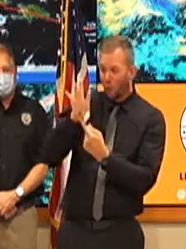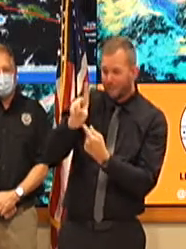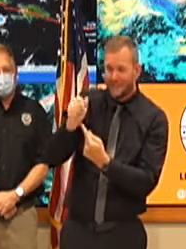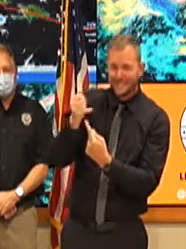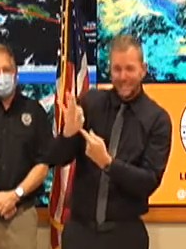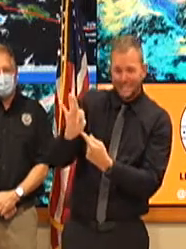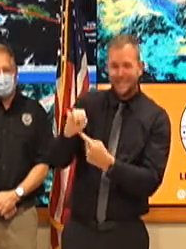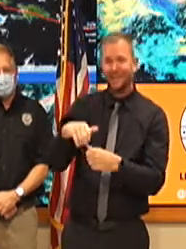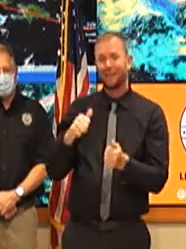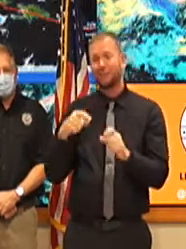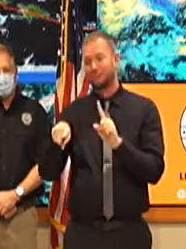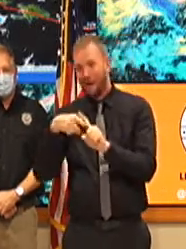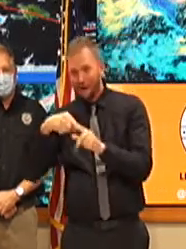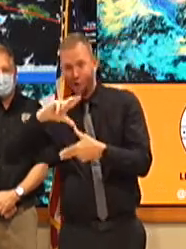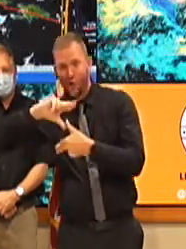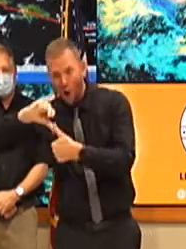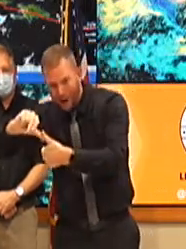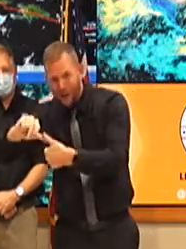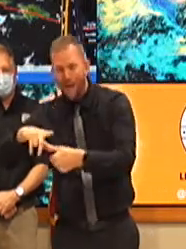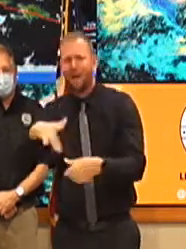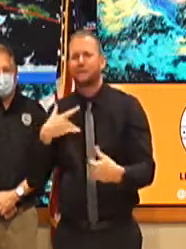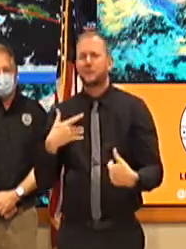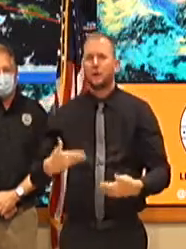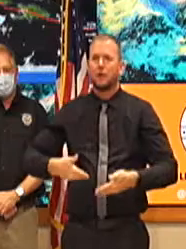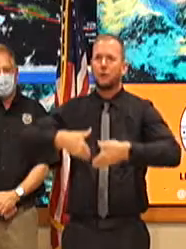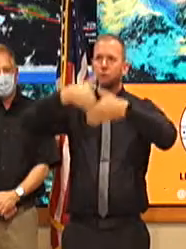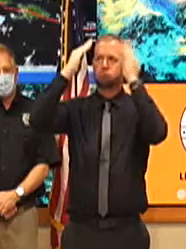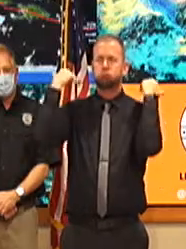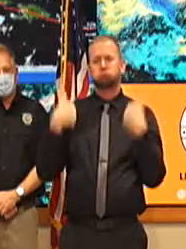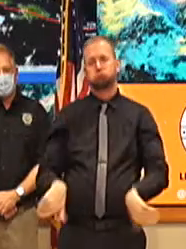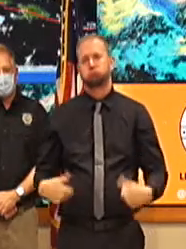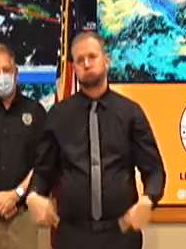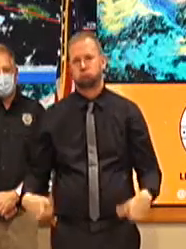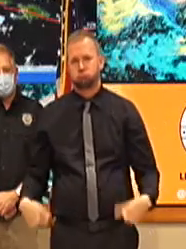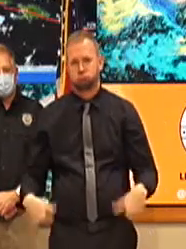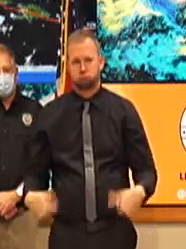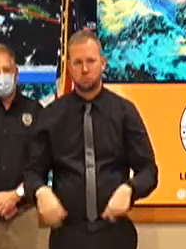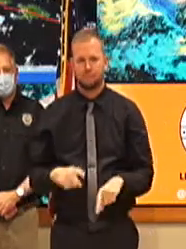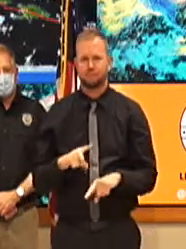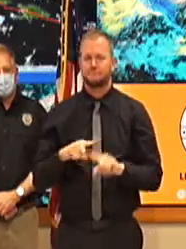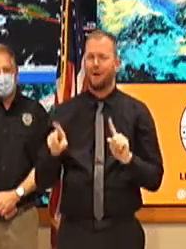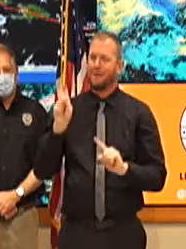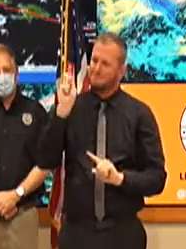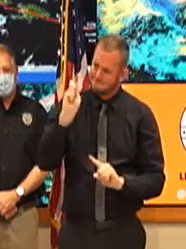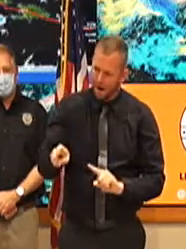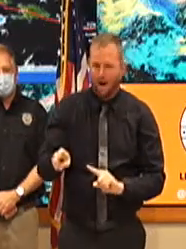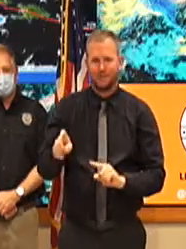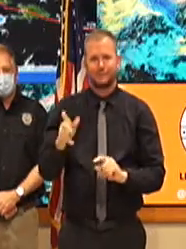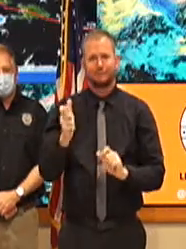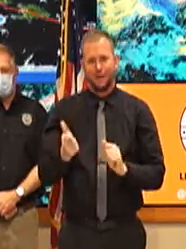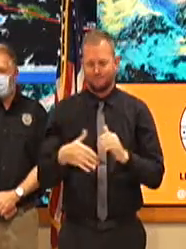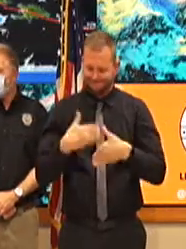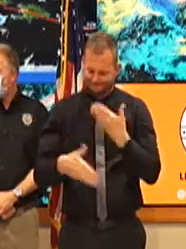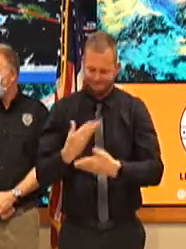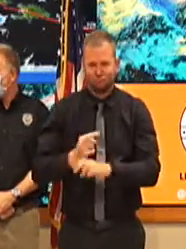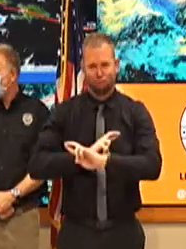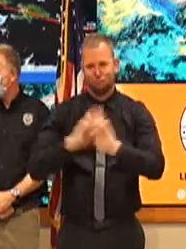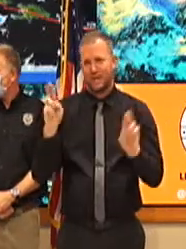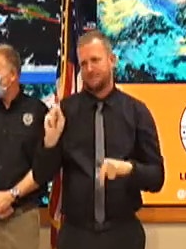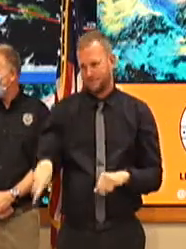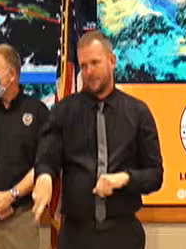be scared. What we need to do is prepare. Prepare for what is likely and prepare for the threats that are coming our